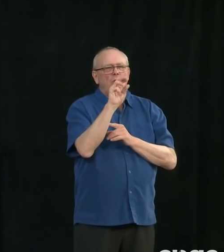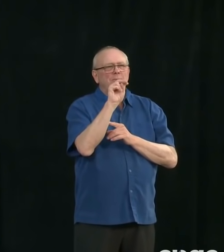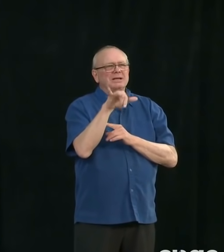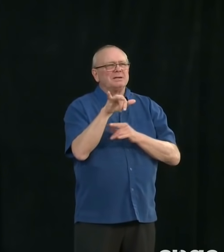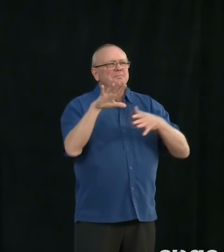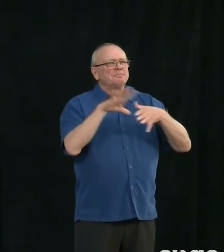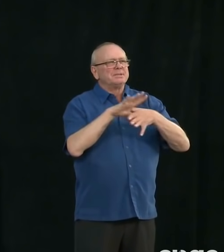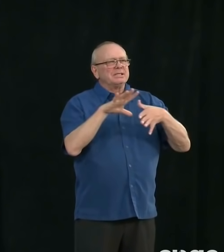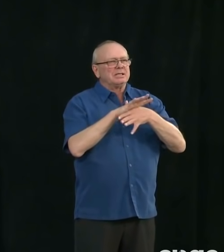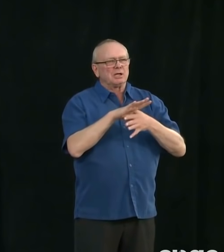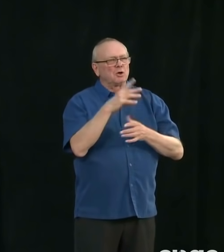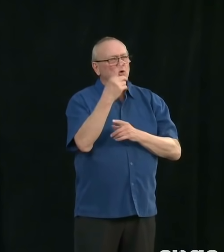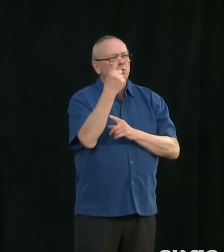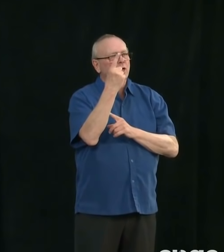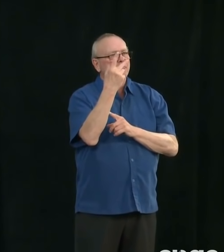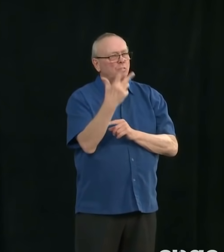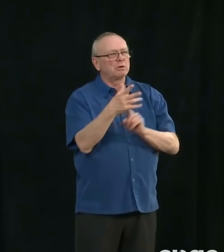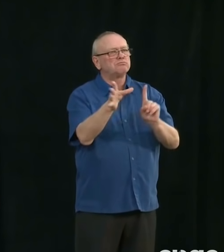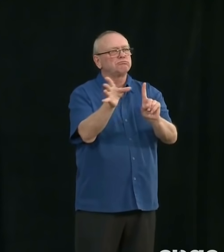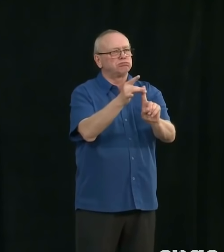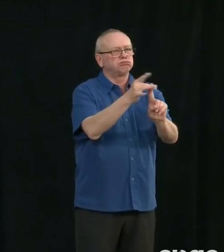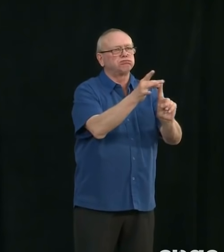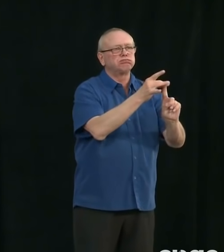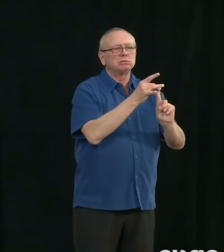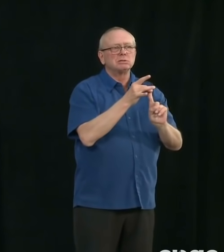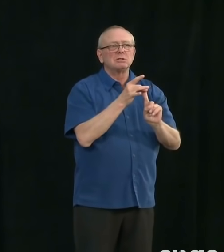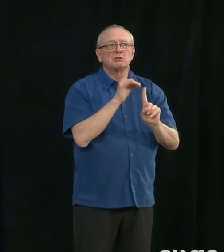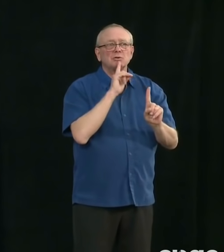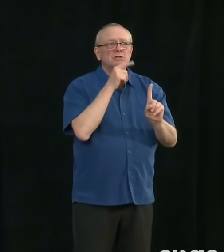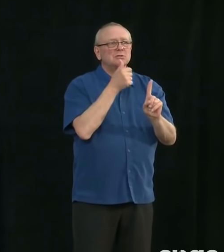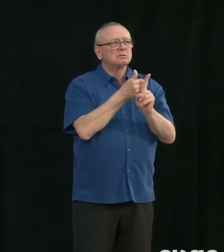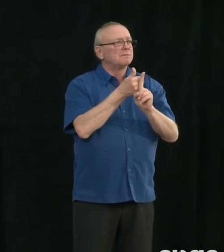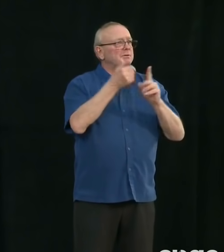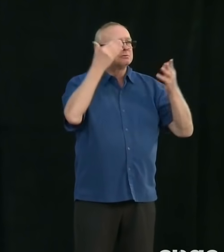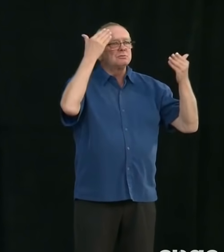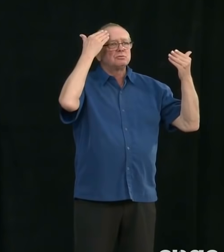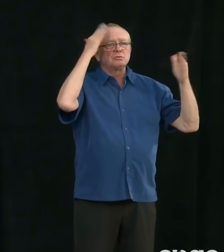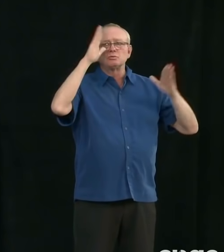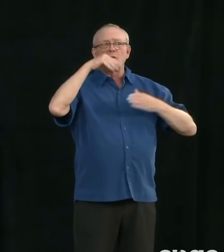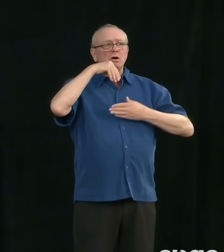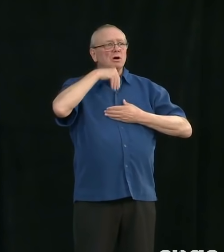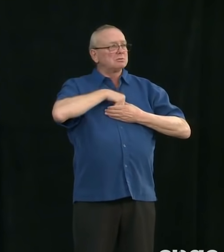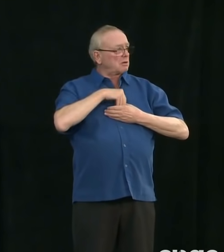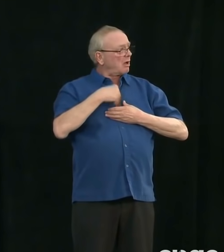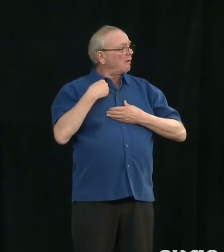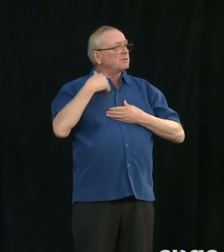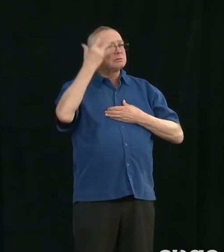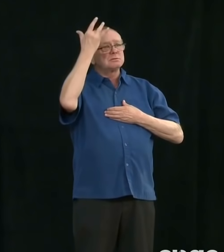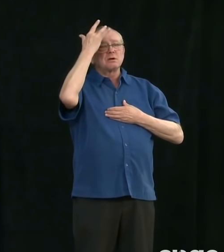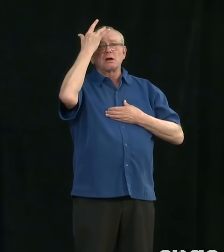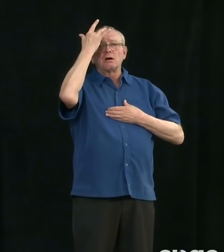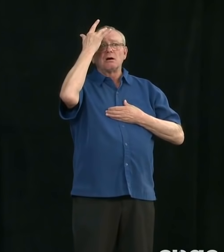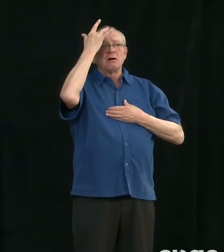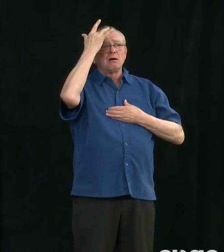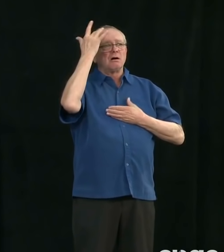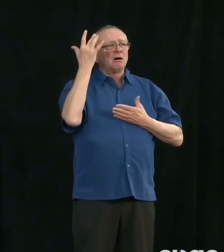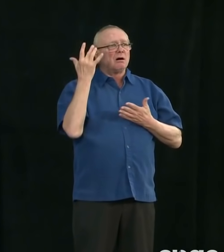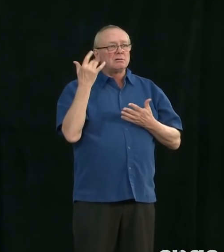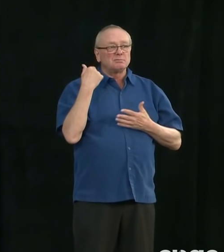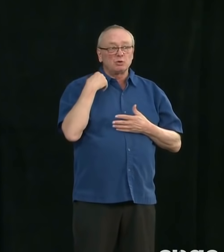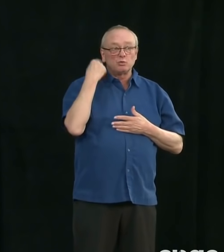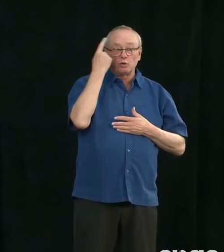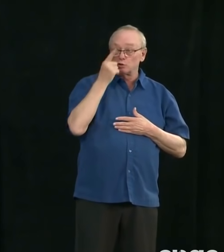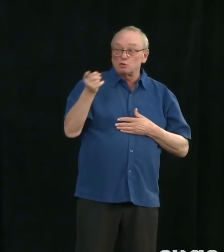those without any symptoms. I was just wondering how concerning that is, and also with plans to reopen just over a